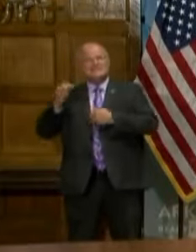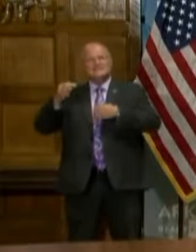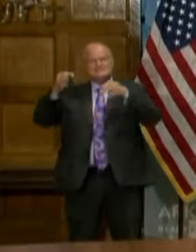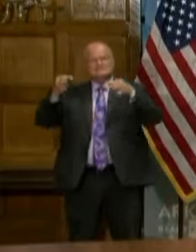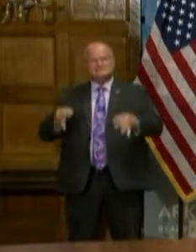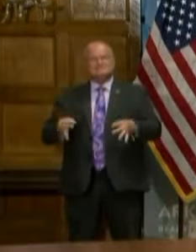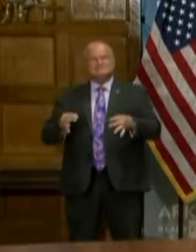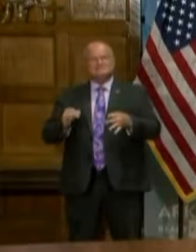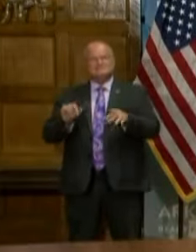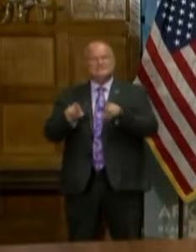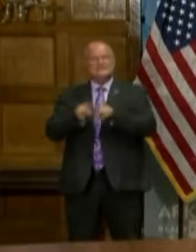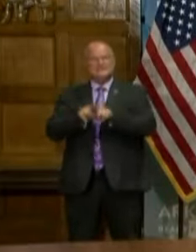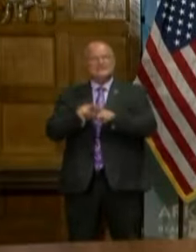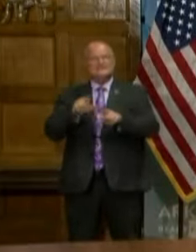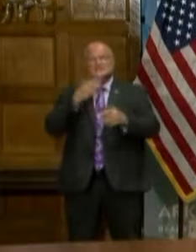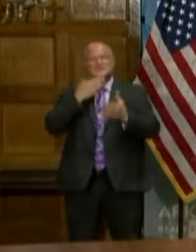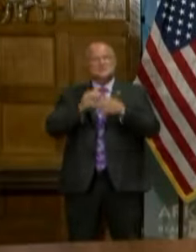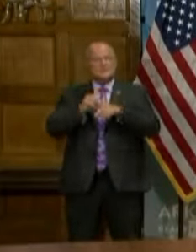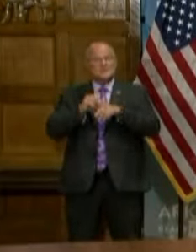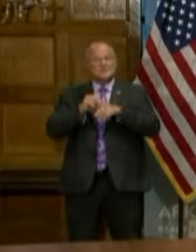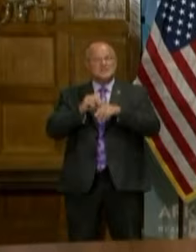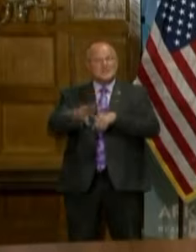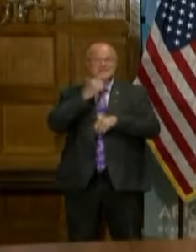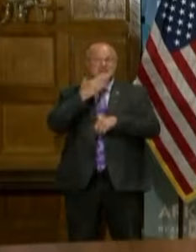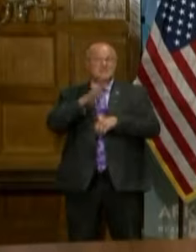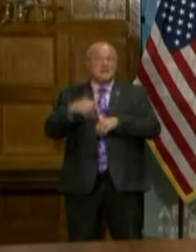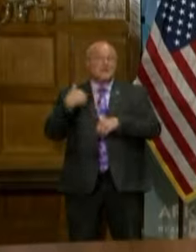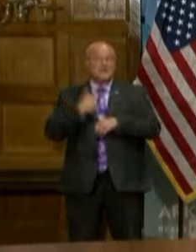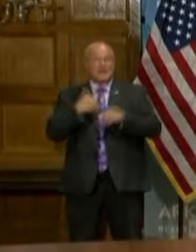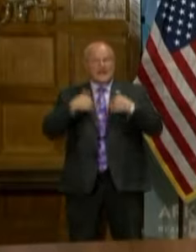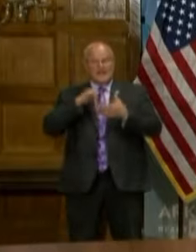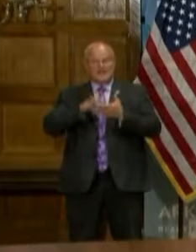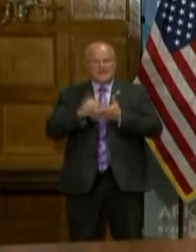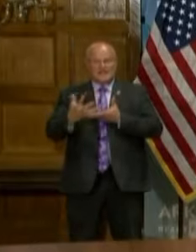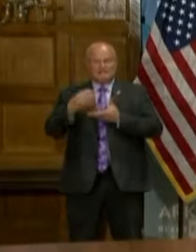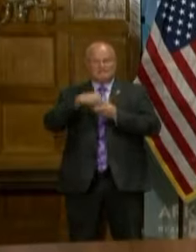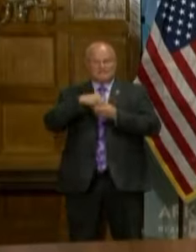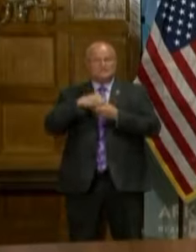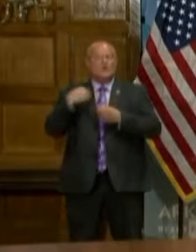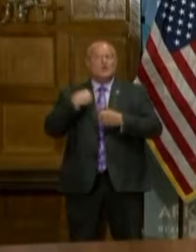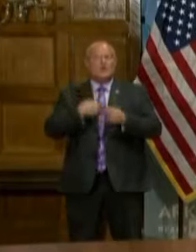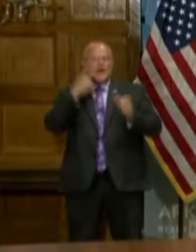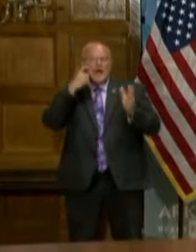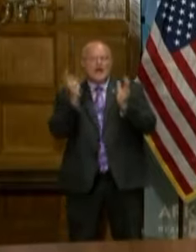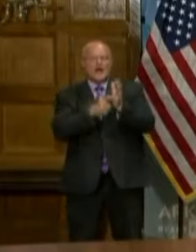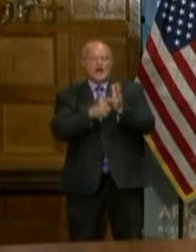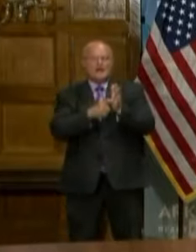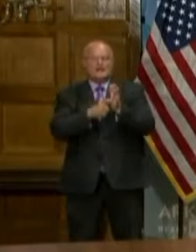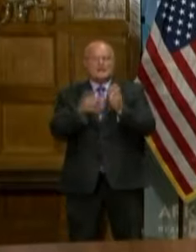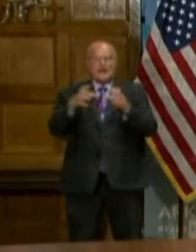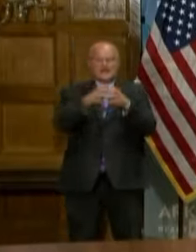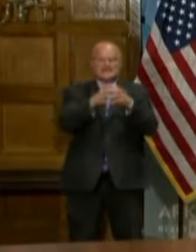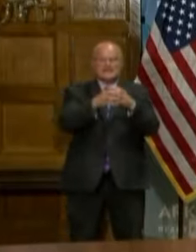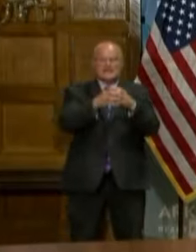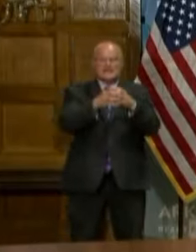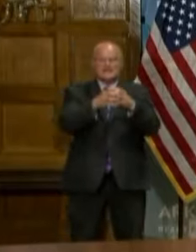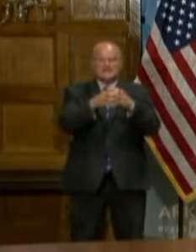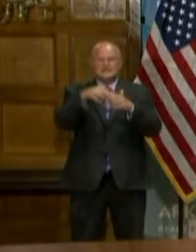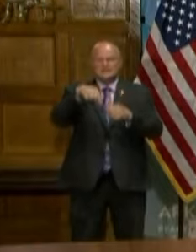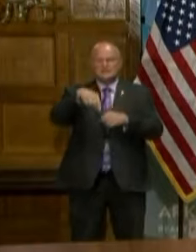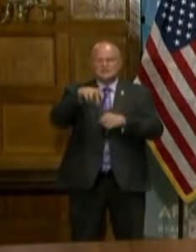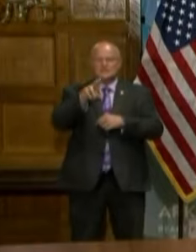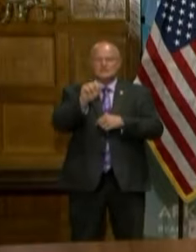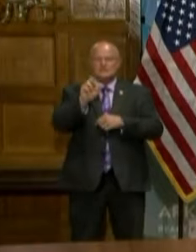that that's good advice, and that's not bad that we're having that because we're able to identify, isolate,